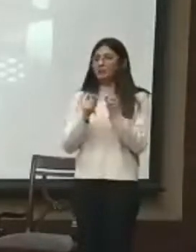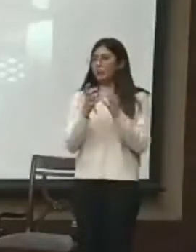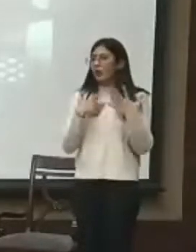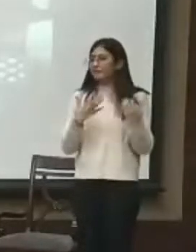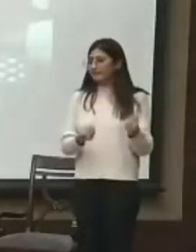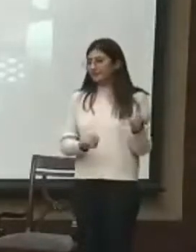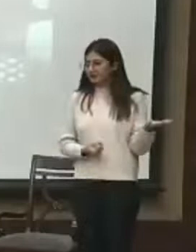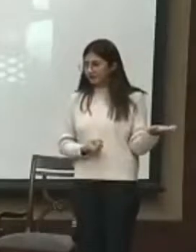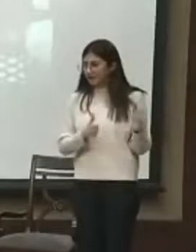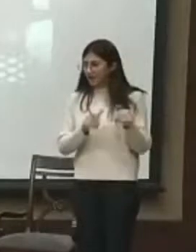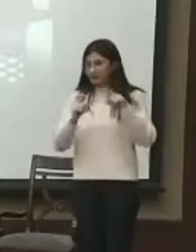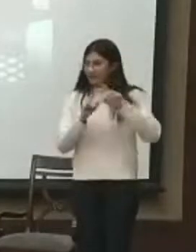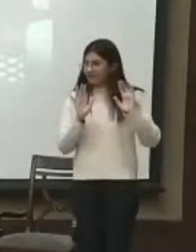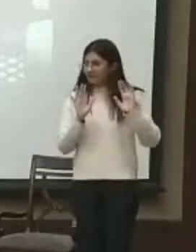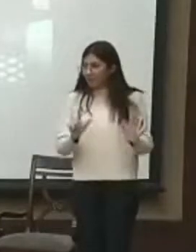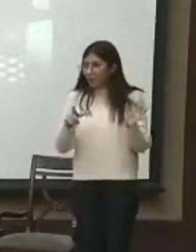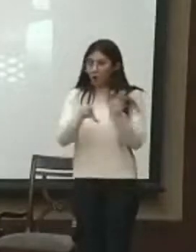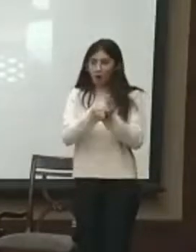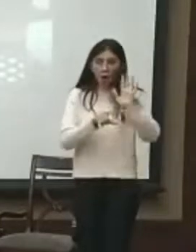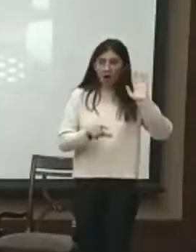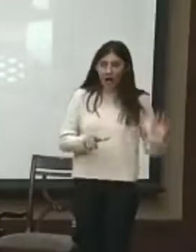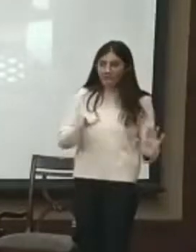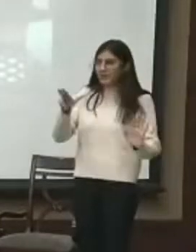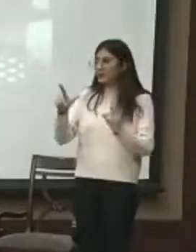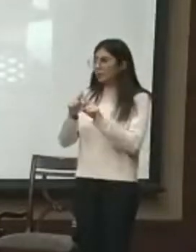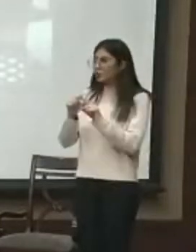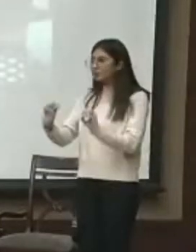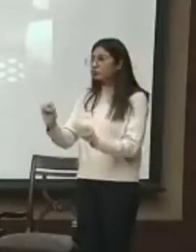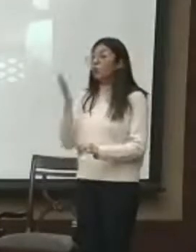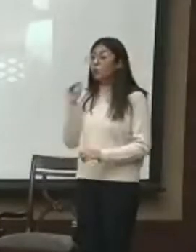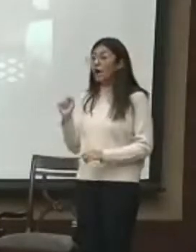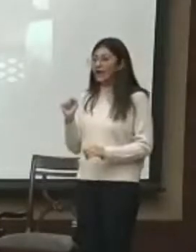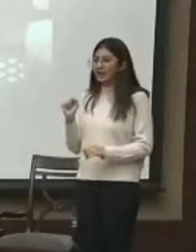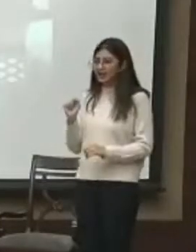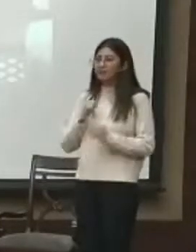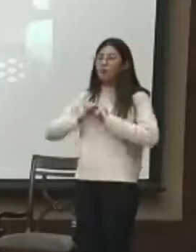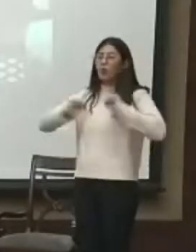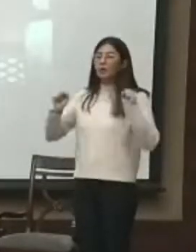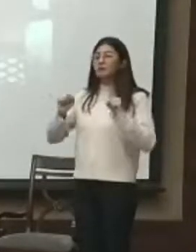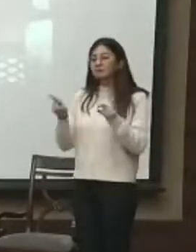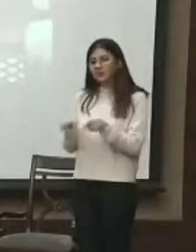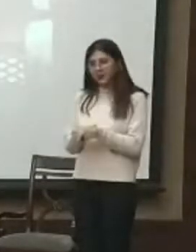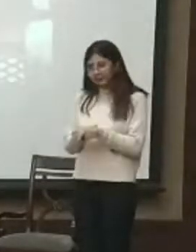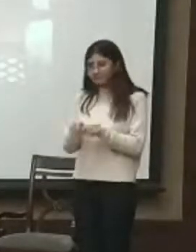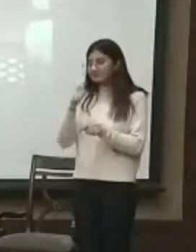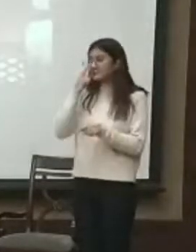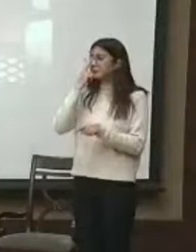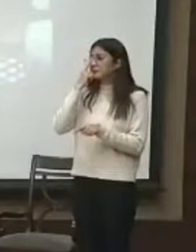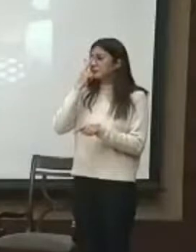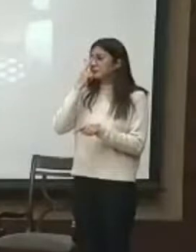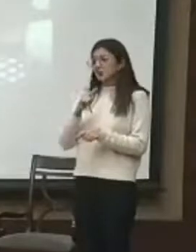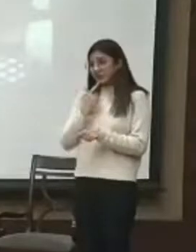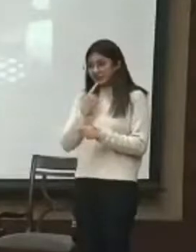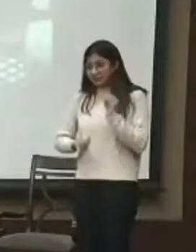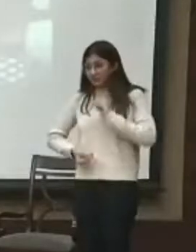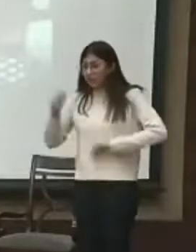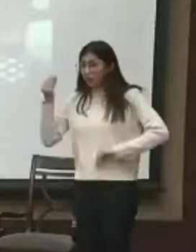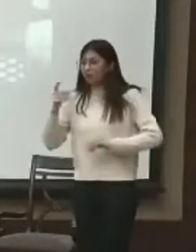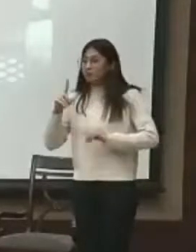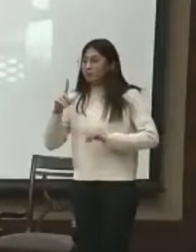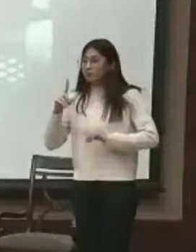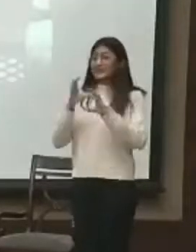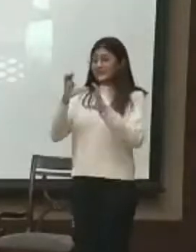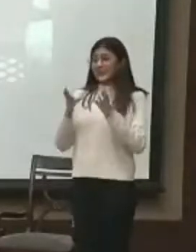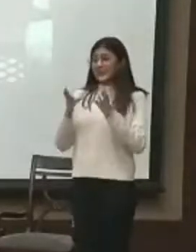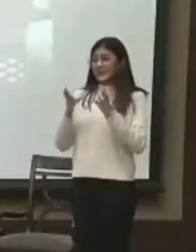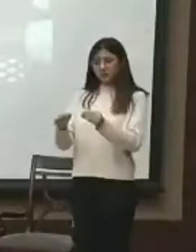questions. Where is the law? Why it has not been implemented? We need disaggregated data on disability. We are very serious about it. We are serious about the census, which